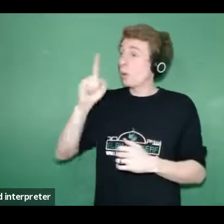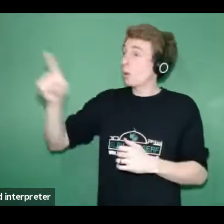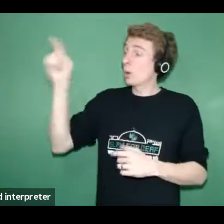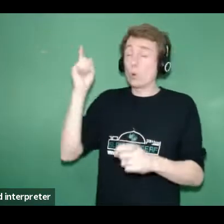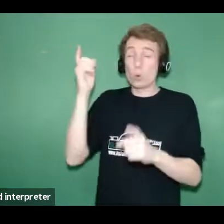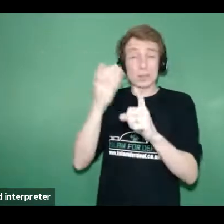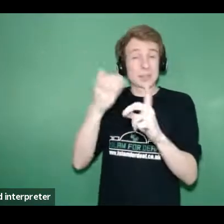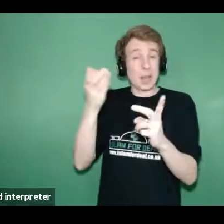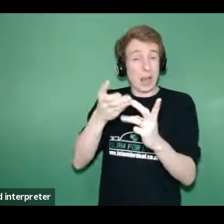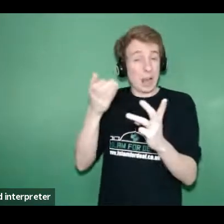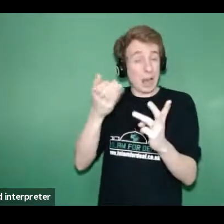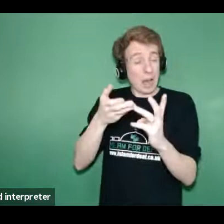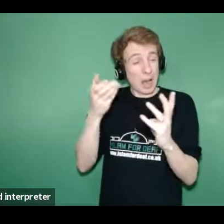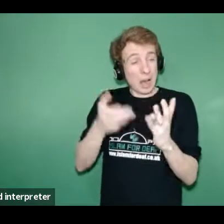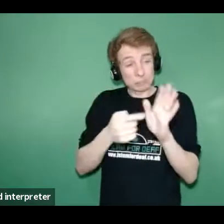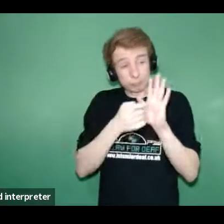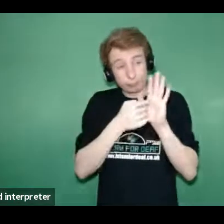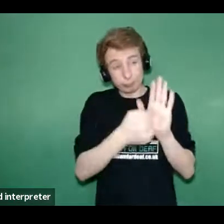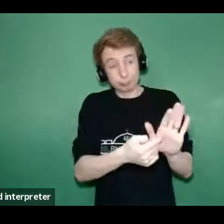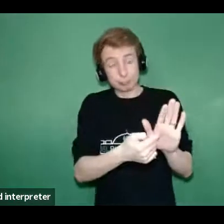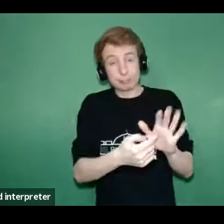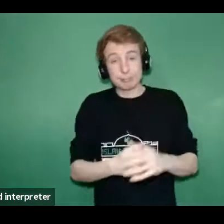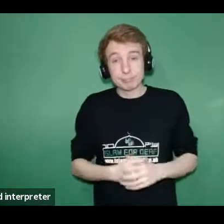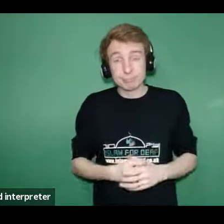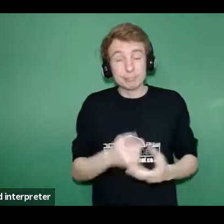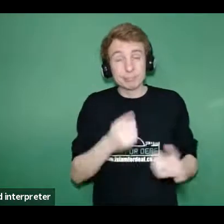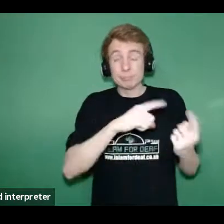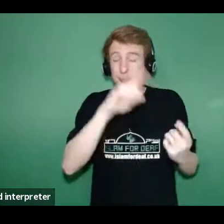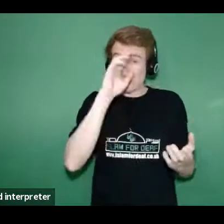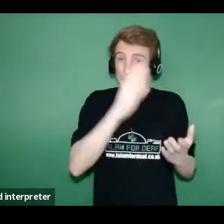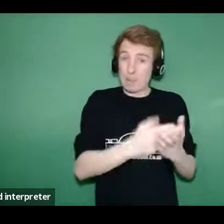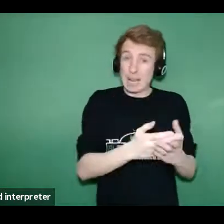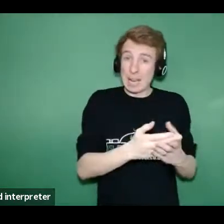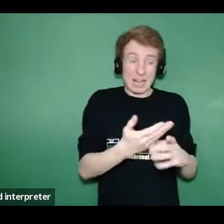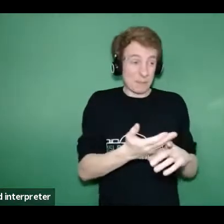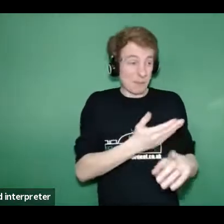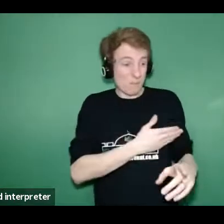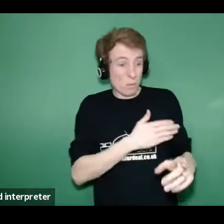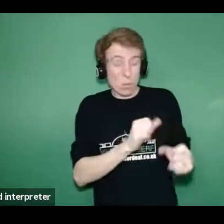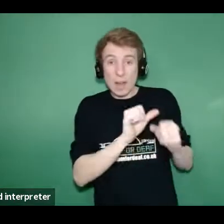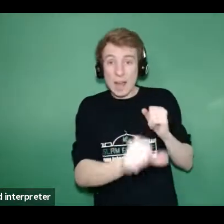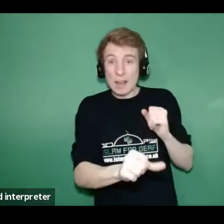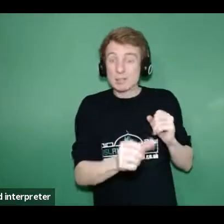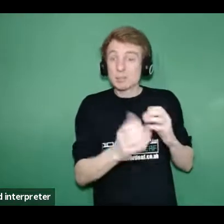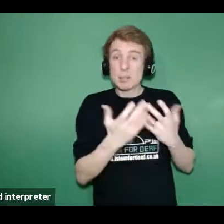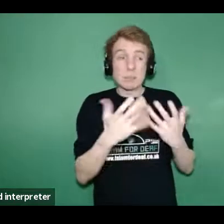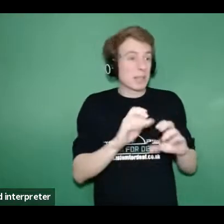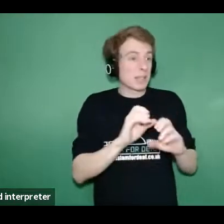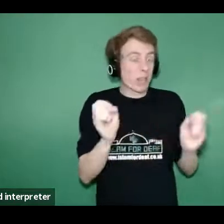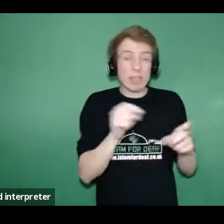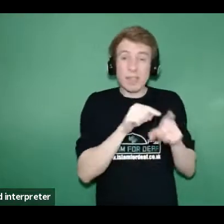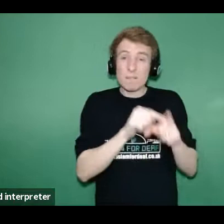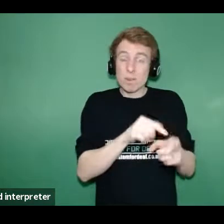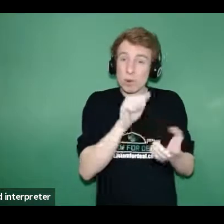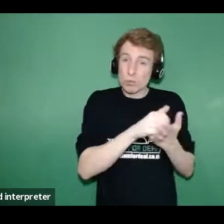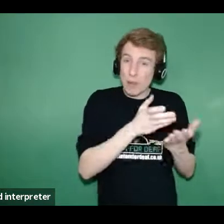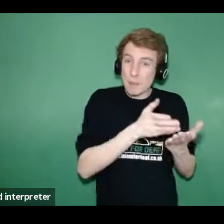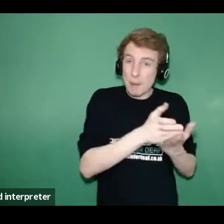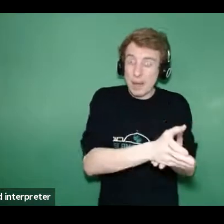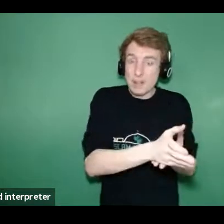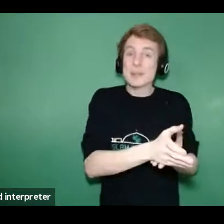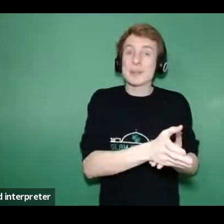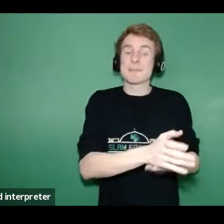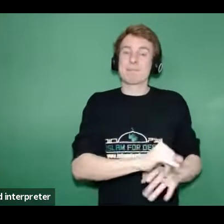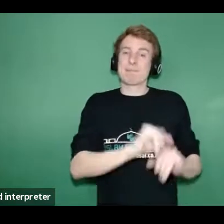those who did not believe earlier or those who did no good through their faith. So the Sheikh is emphasizing here